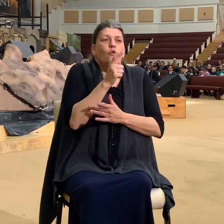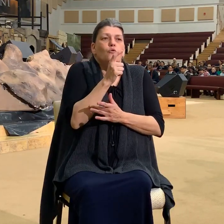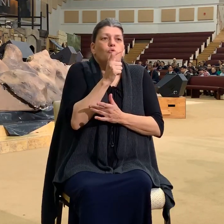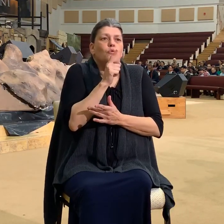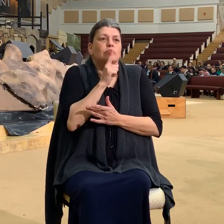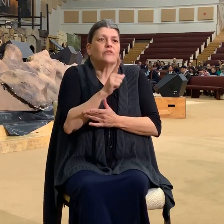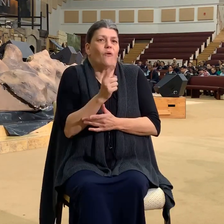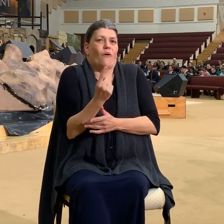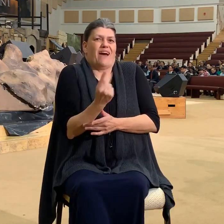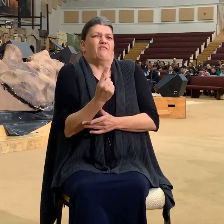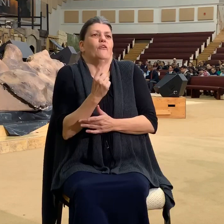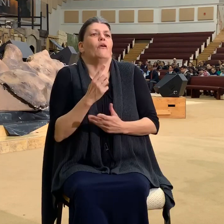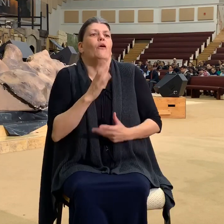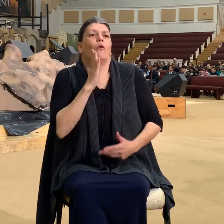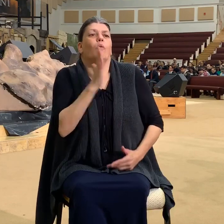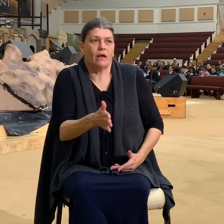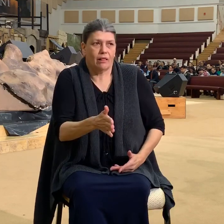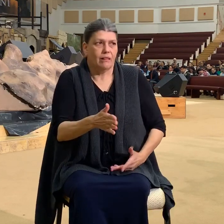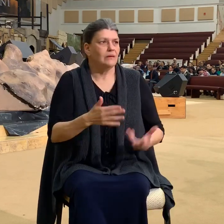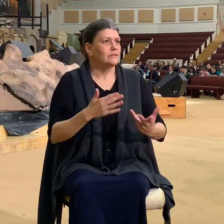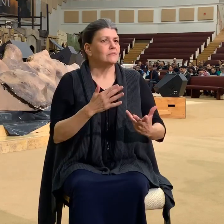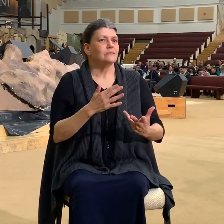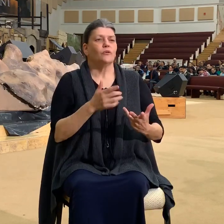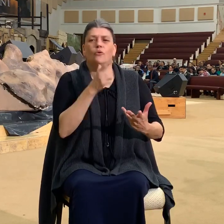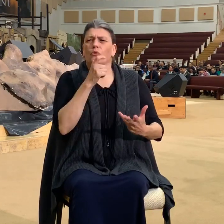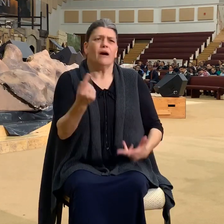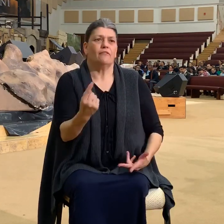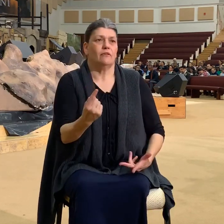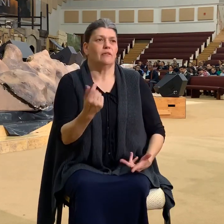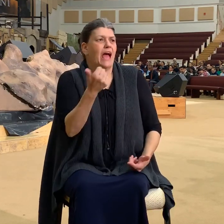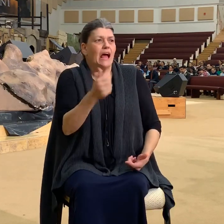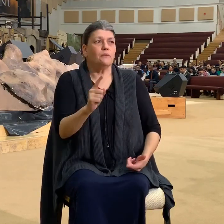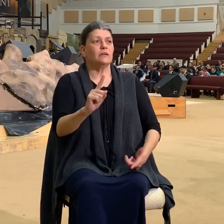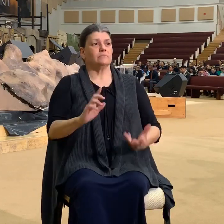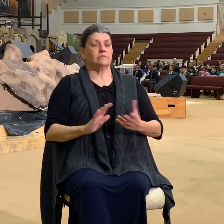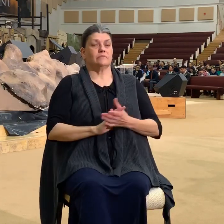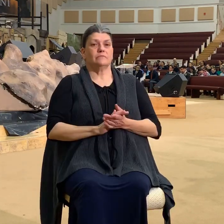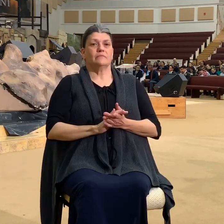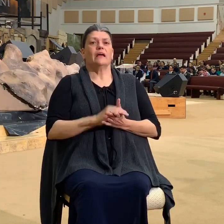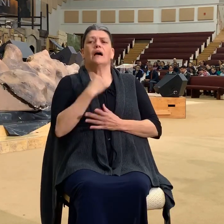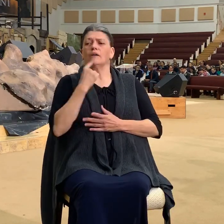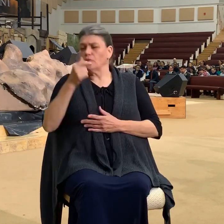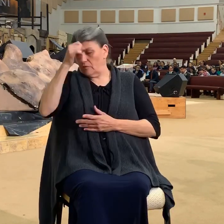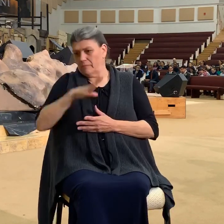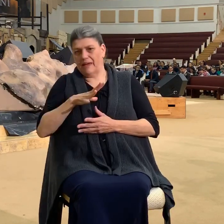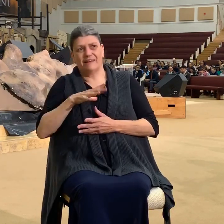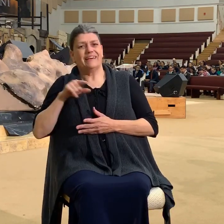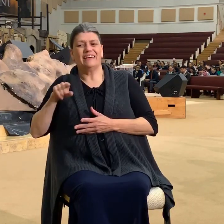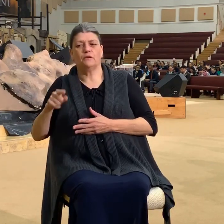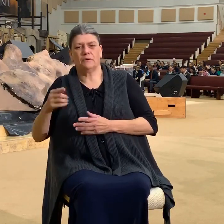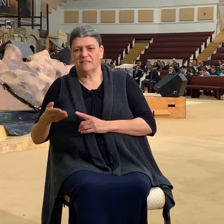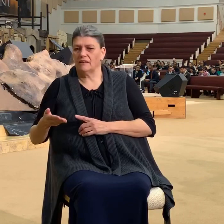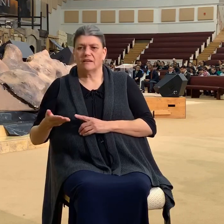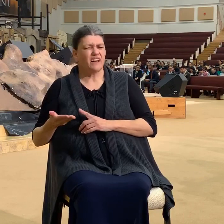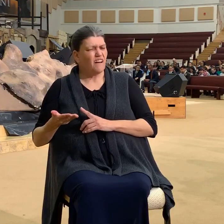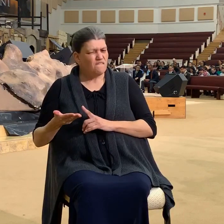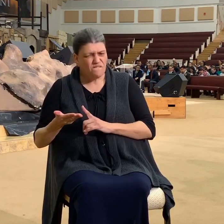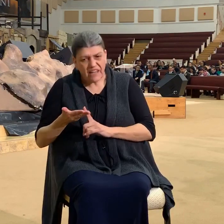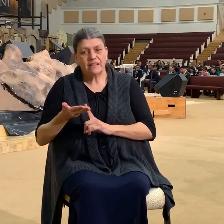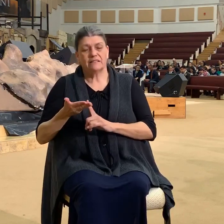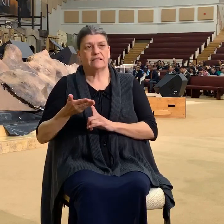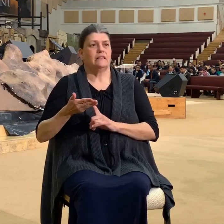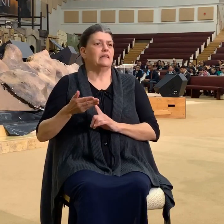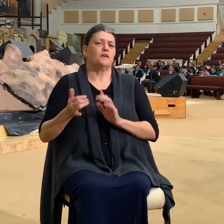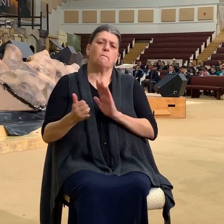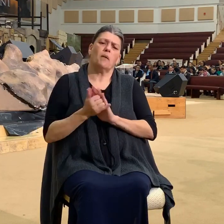will. I told a young man one time who was convinced that it was impossible for him to receive the